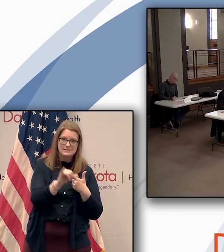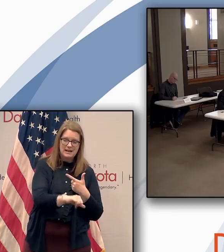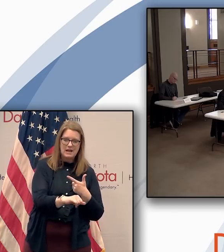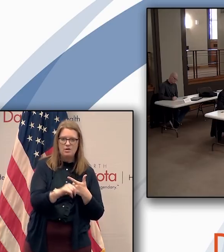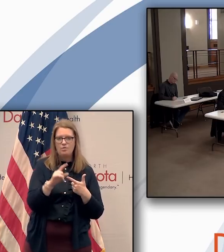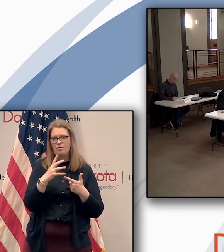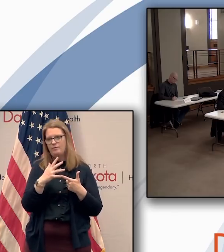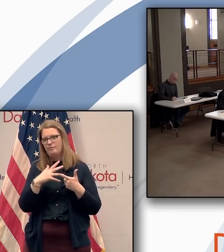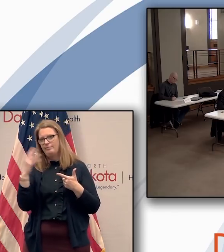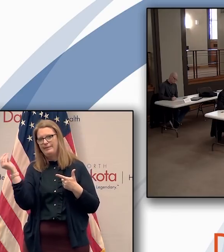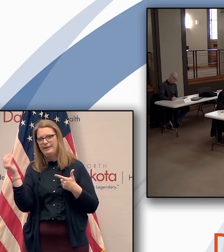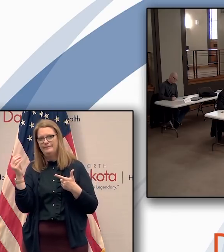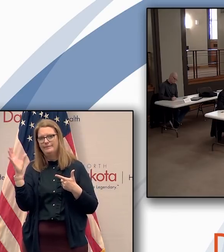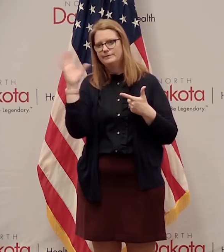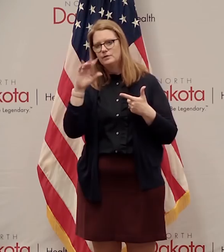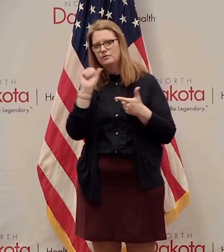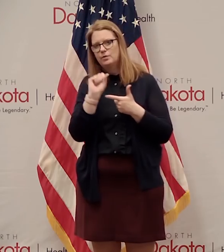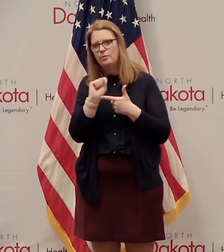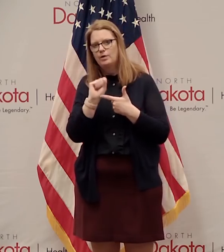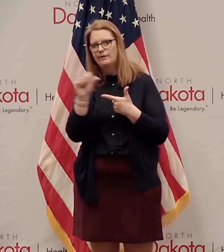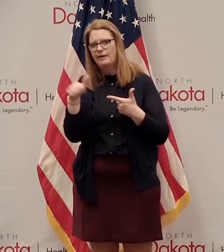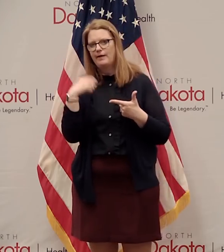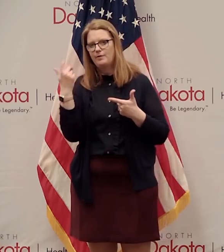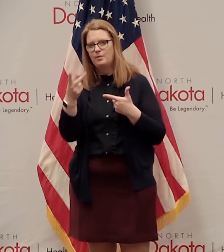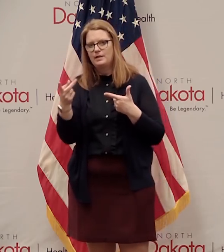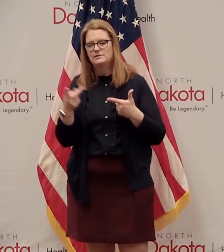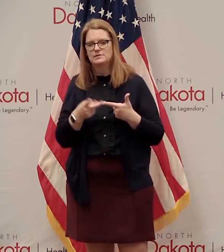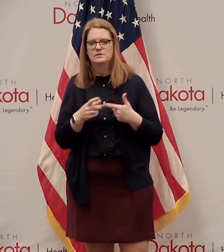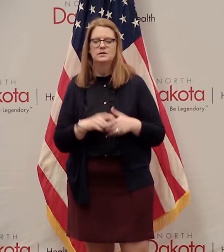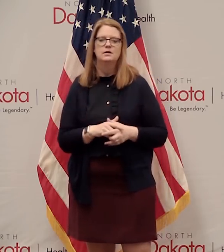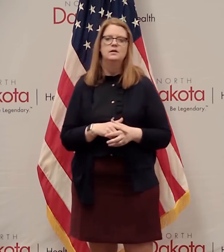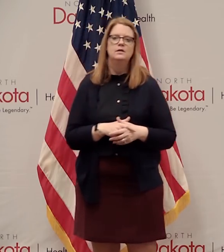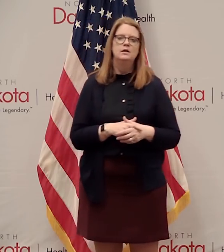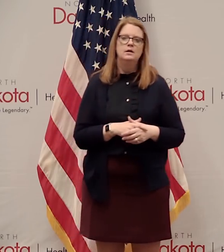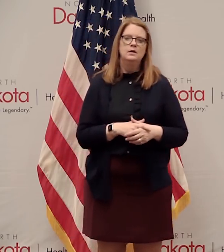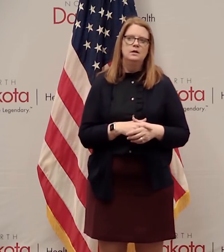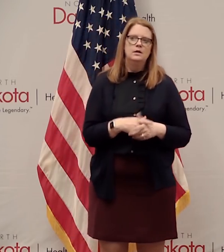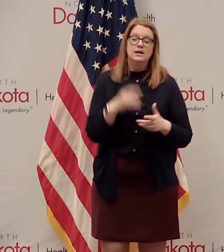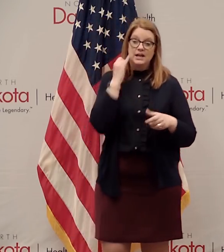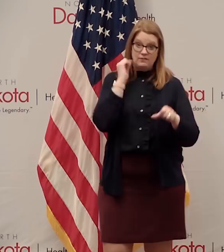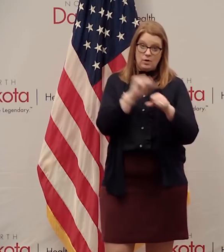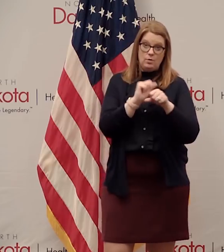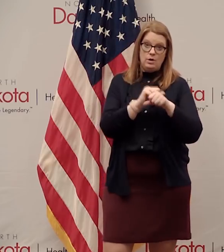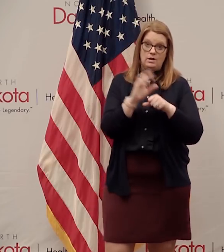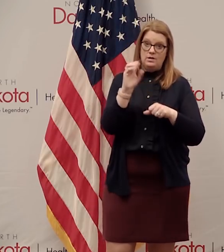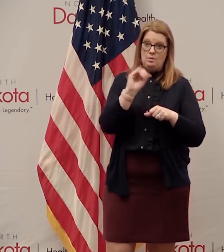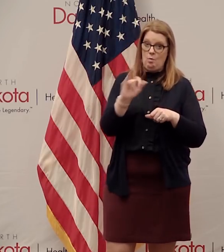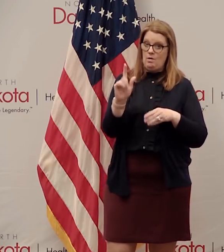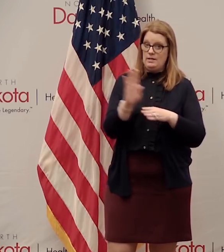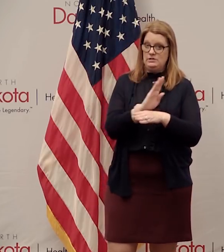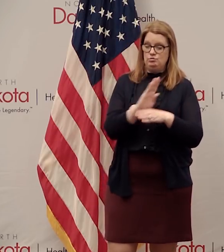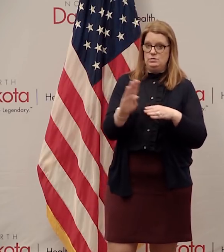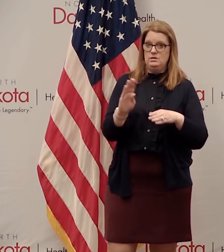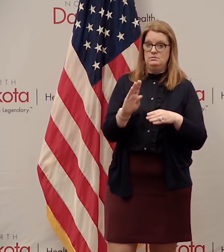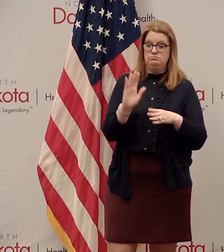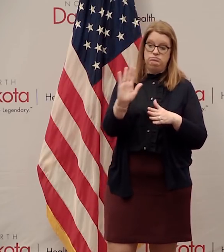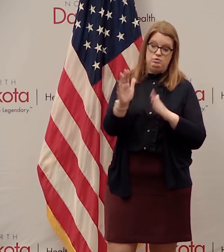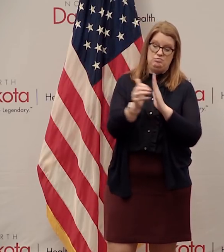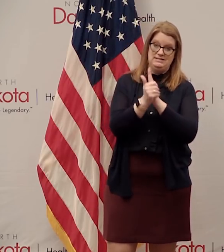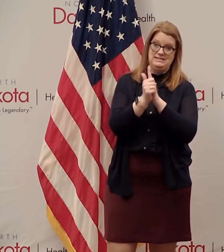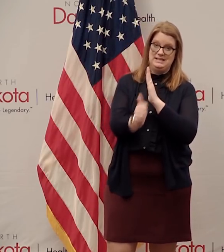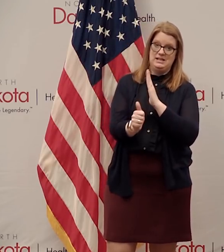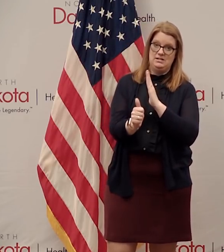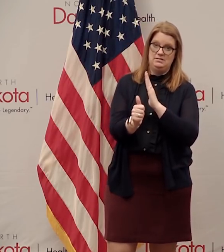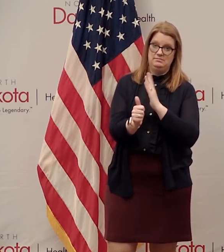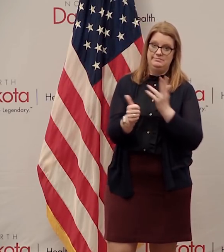work elsewhere? Well, I think that if you're working in the oil industry and that's your skill set, the sad